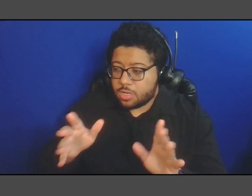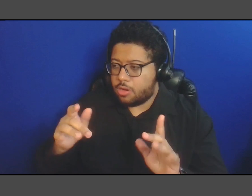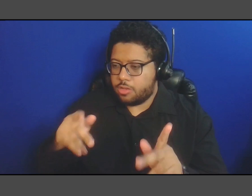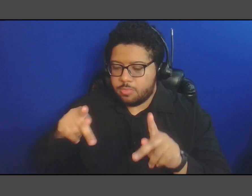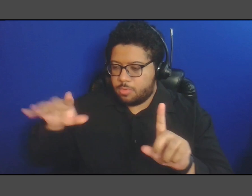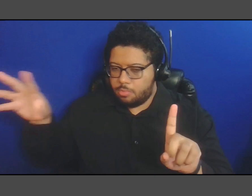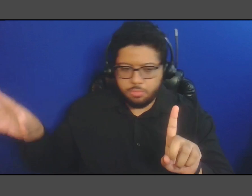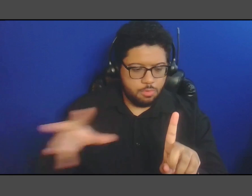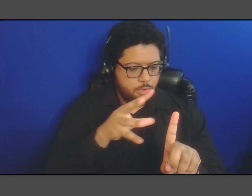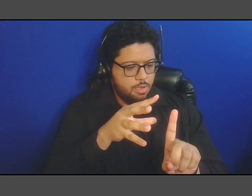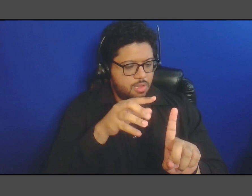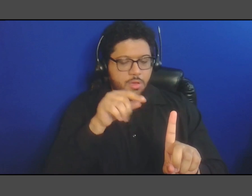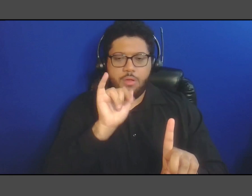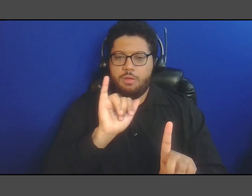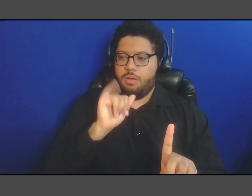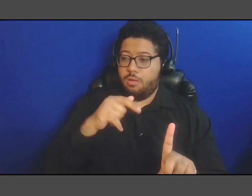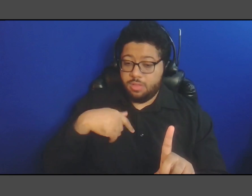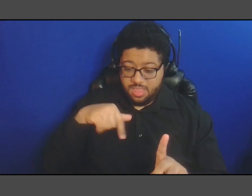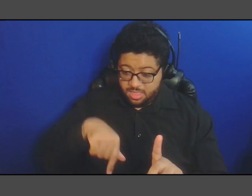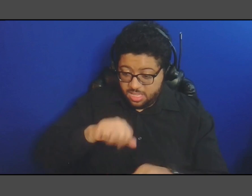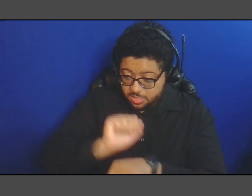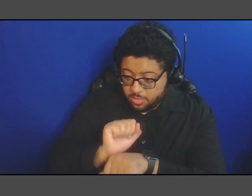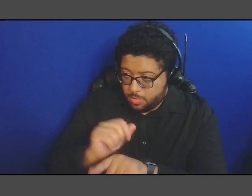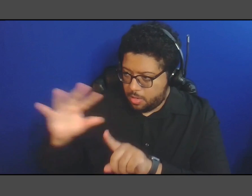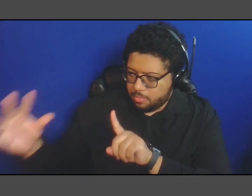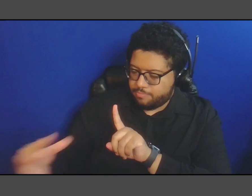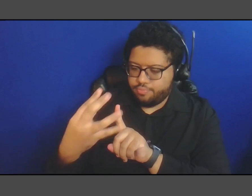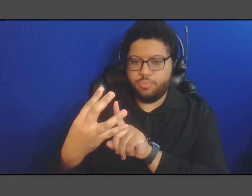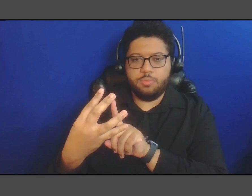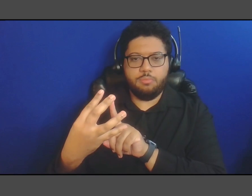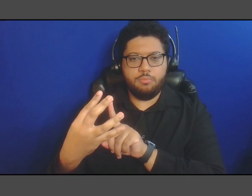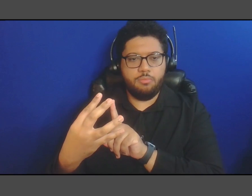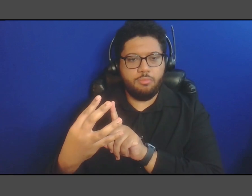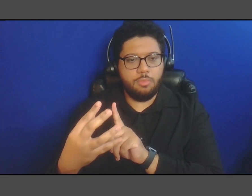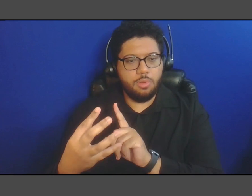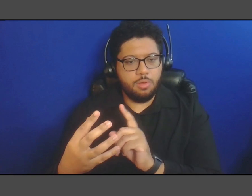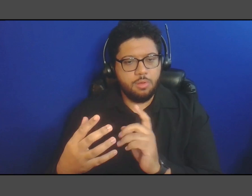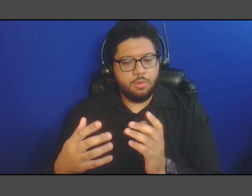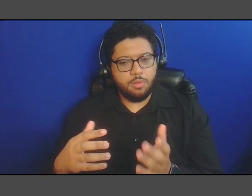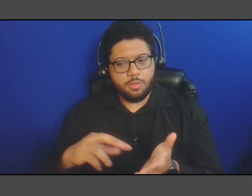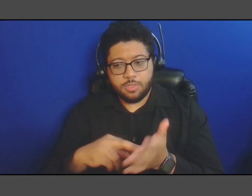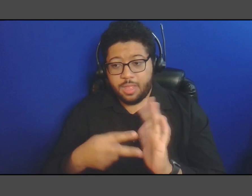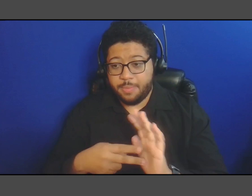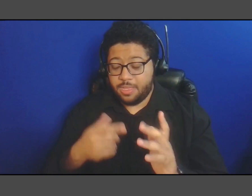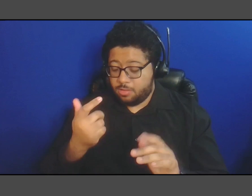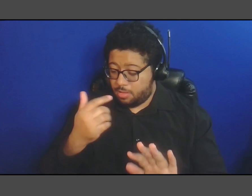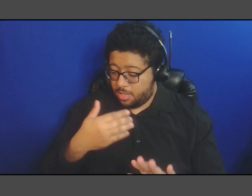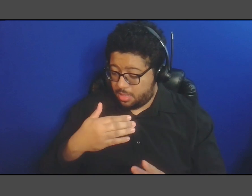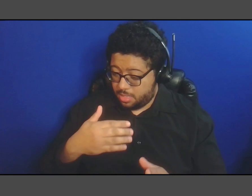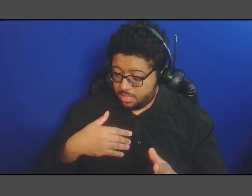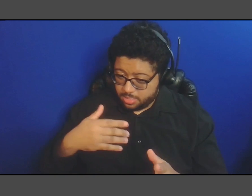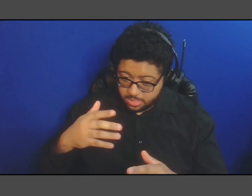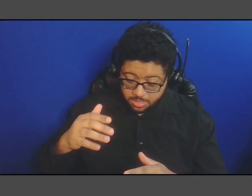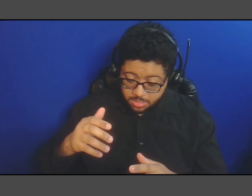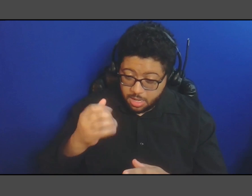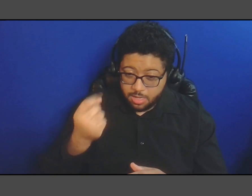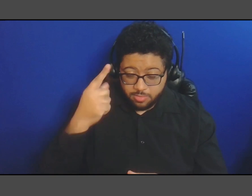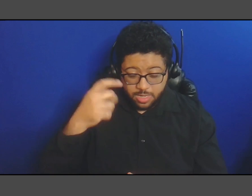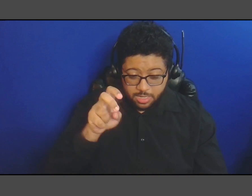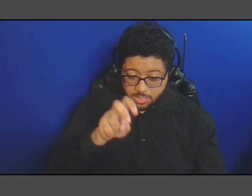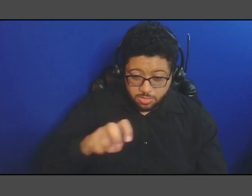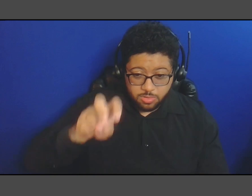that enables us to understand the long healing journey in all of our American history,